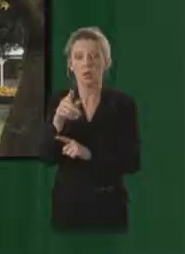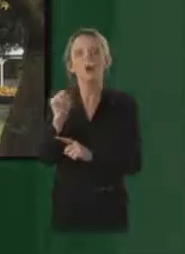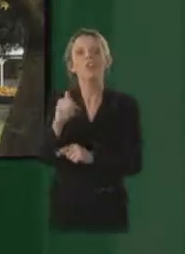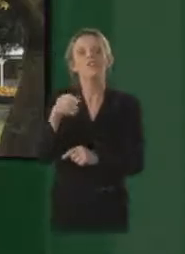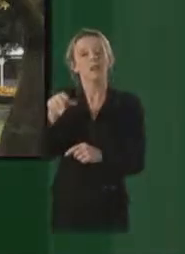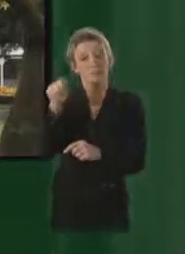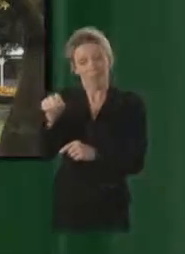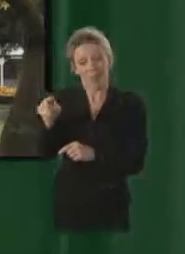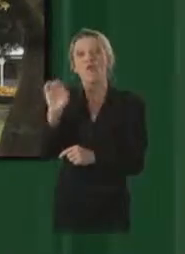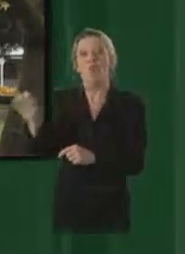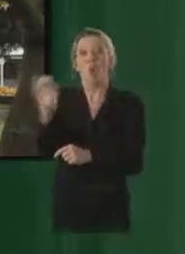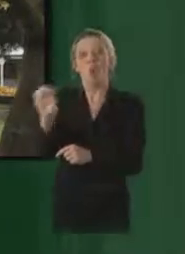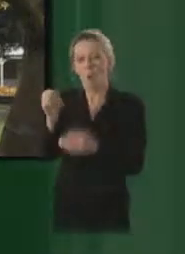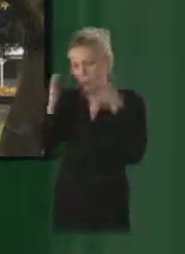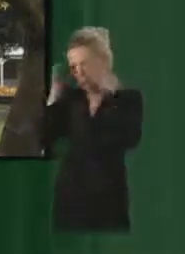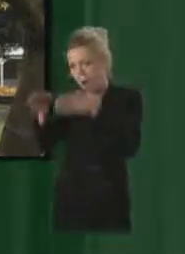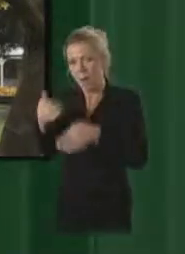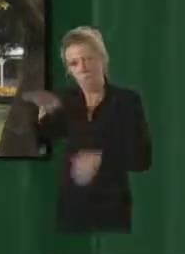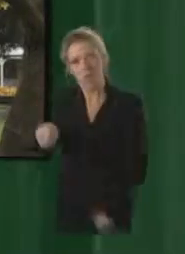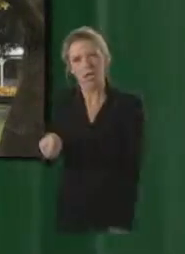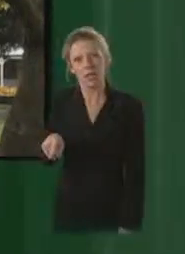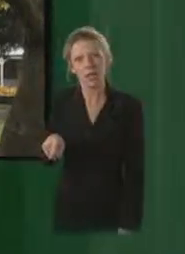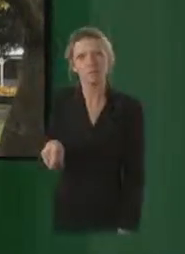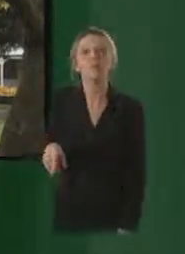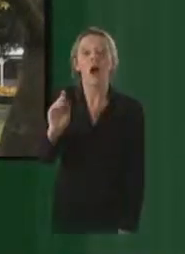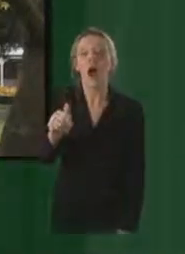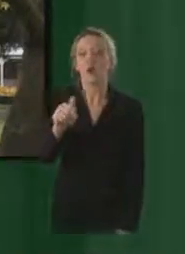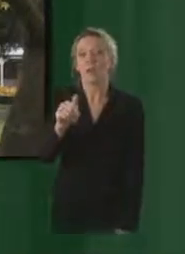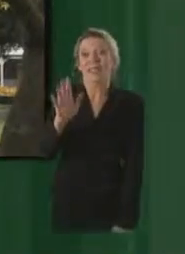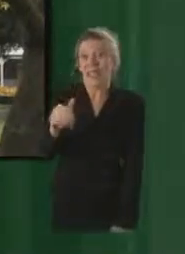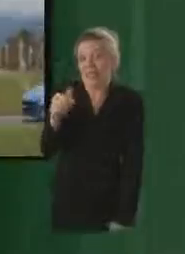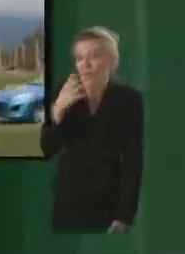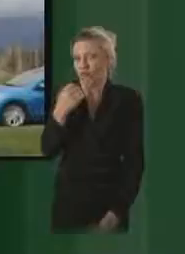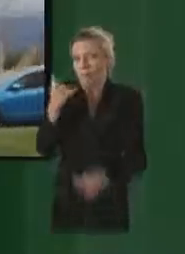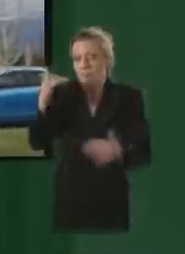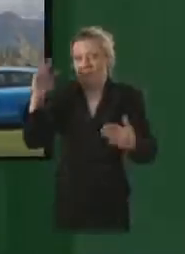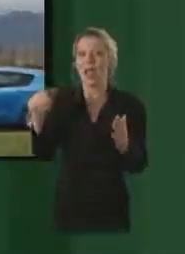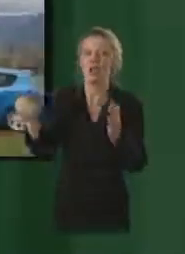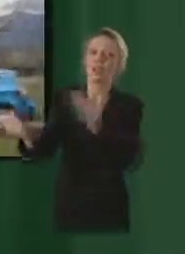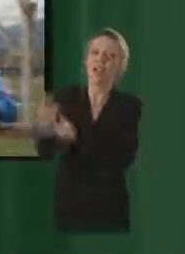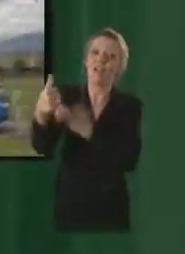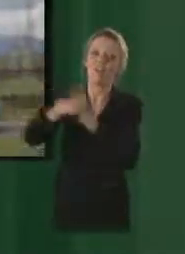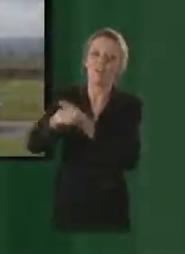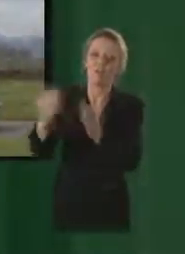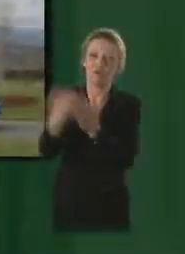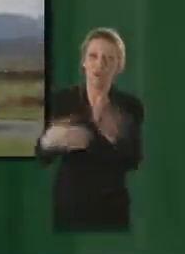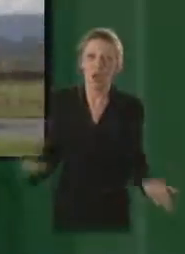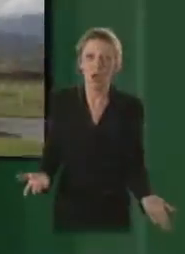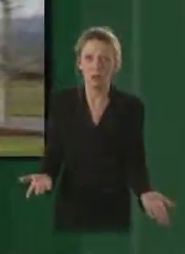with the latest trends in conserving fuel. The little 1.6 liter, 105 horsepower engine, for example, only requires